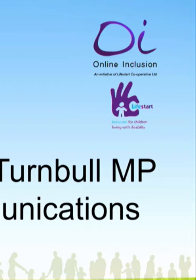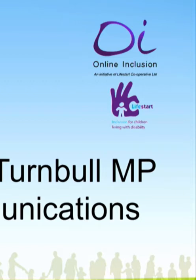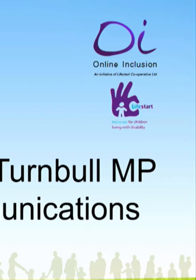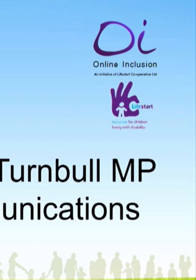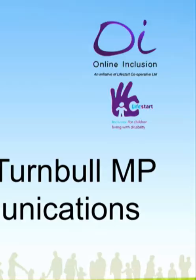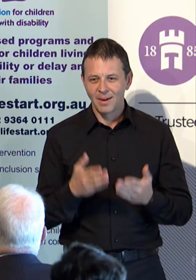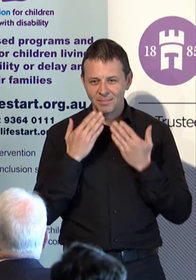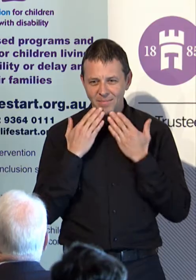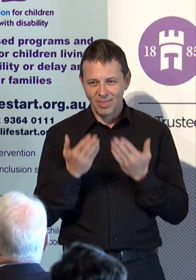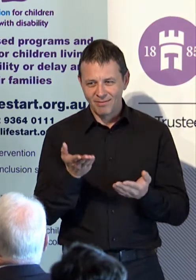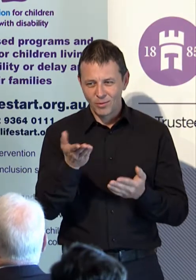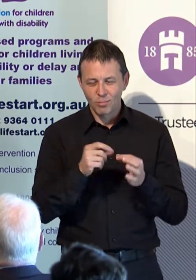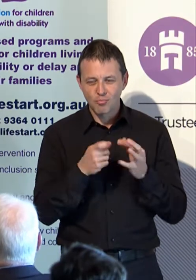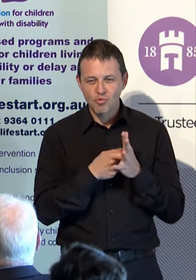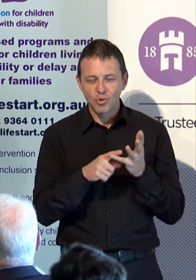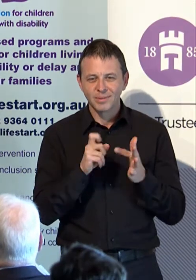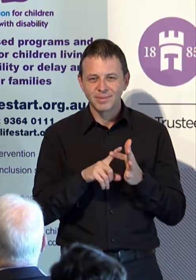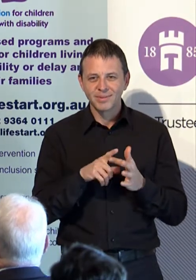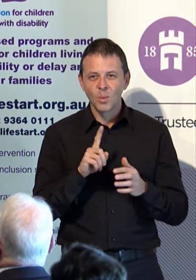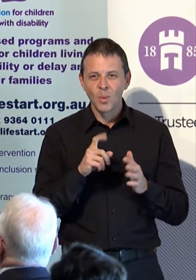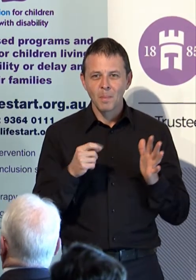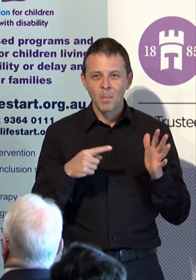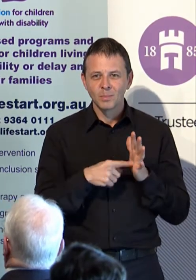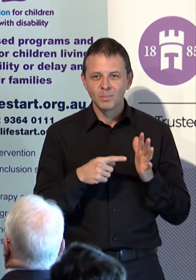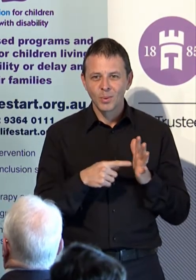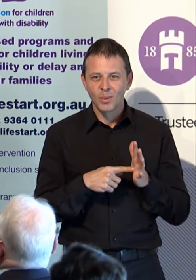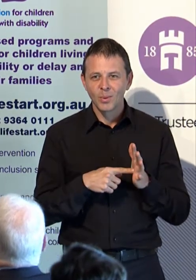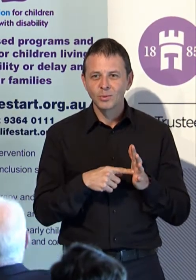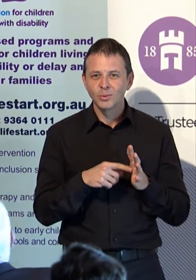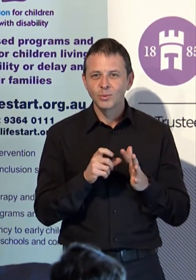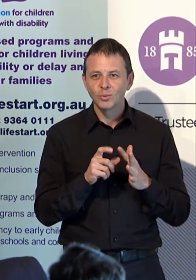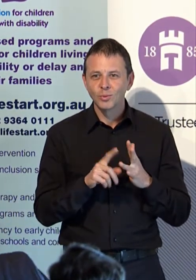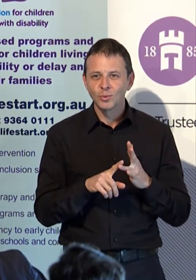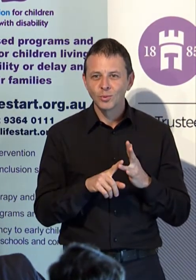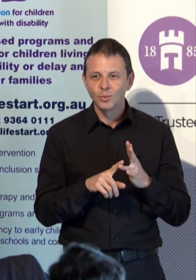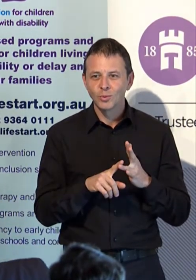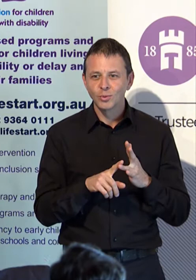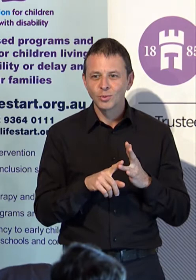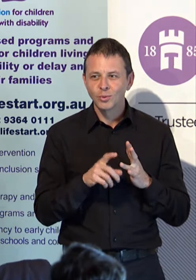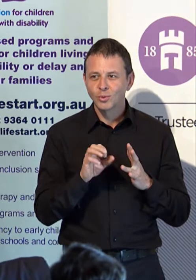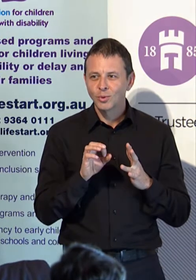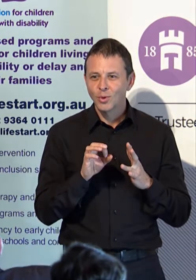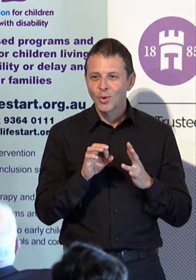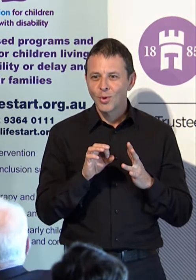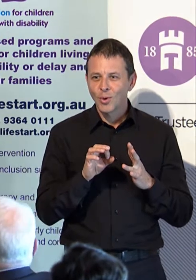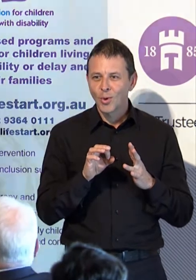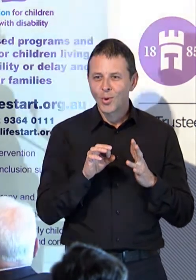Well, thank you very much, Bruce. Now, the most important thing I've got to do is not obscure the URL,